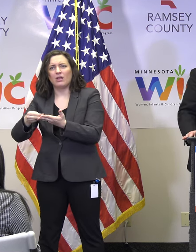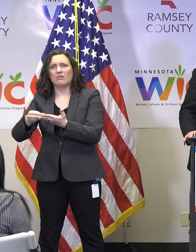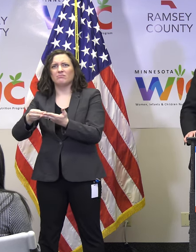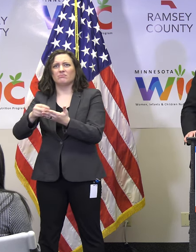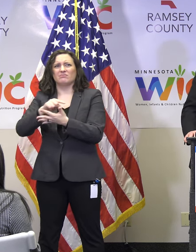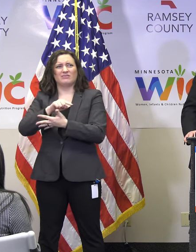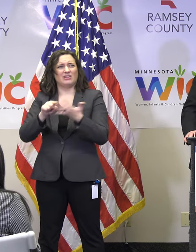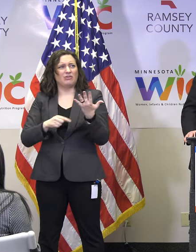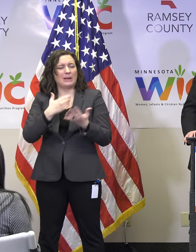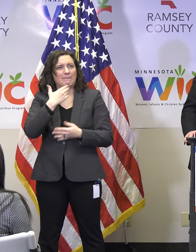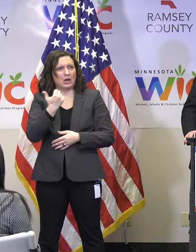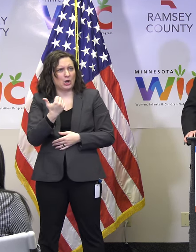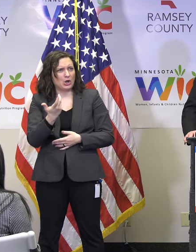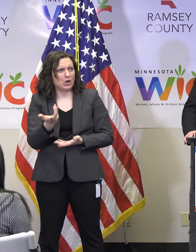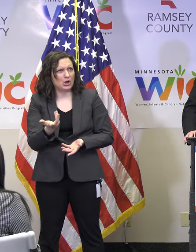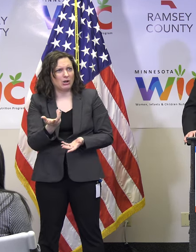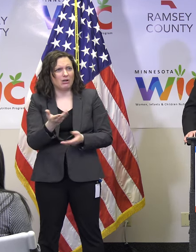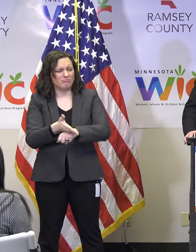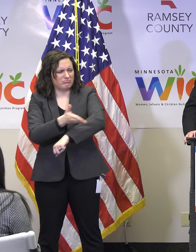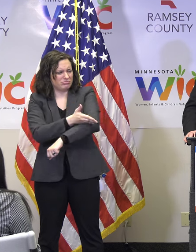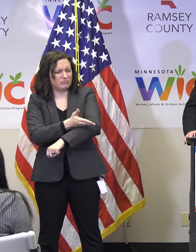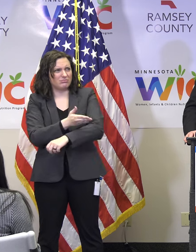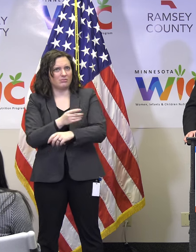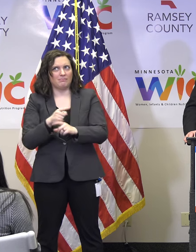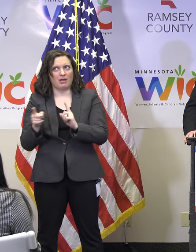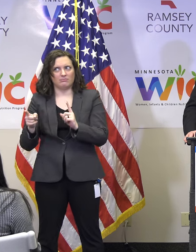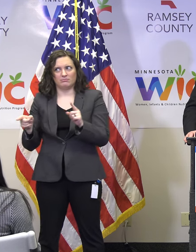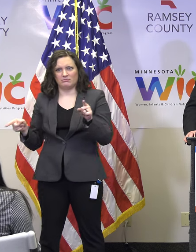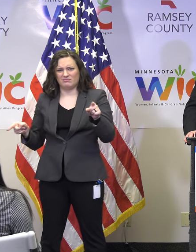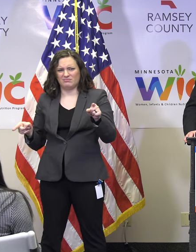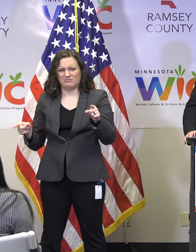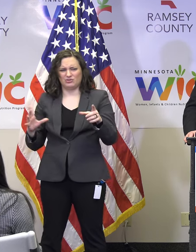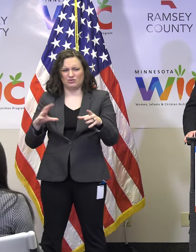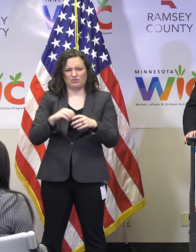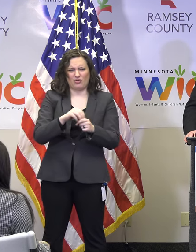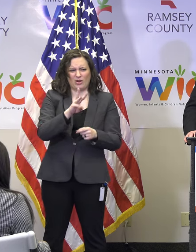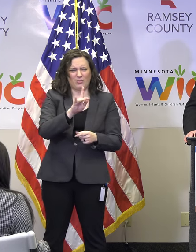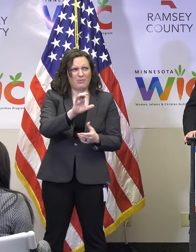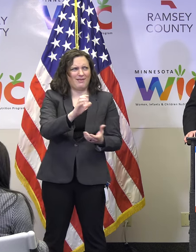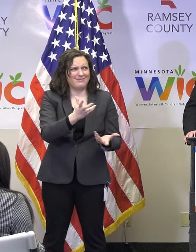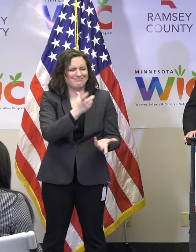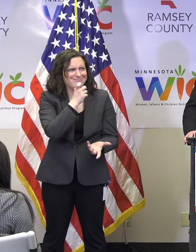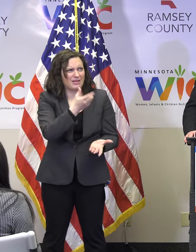better. But then joining WIC, it doesn't show that.